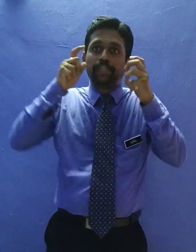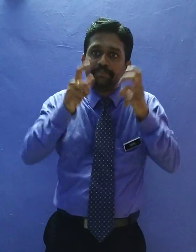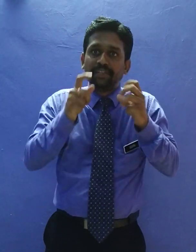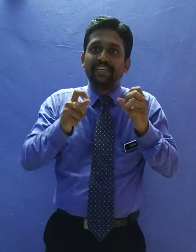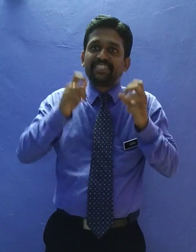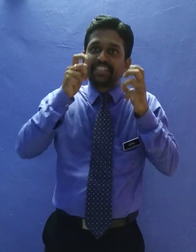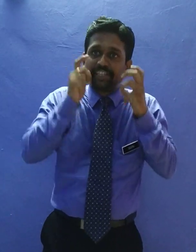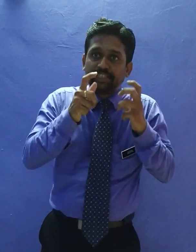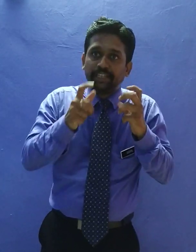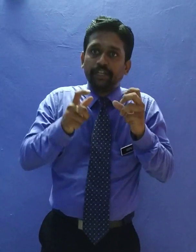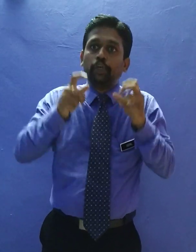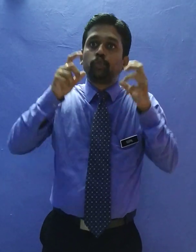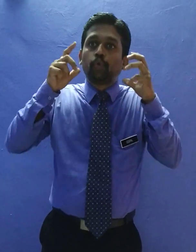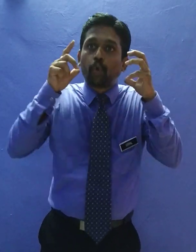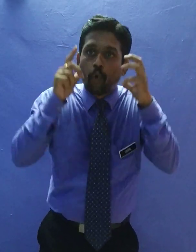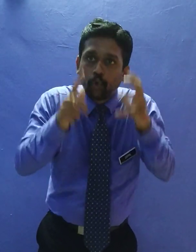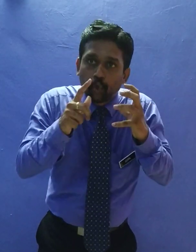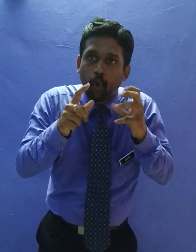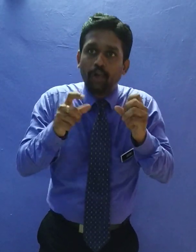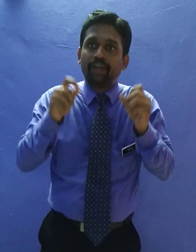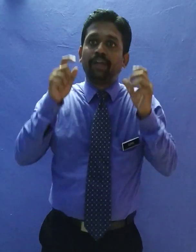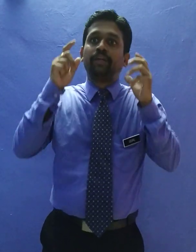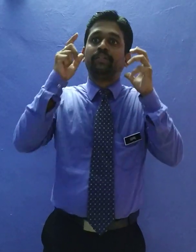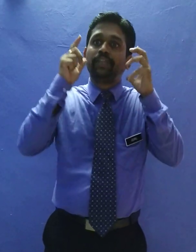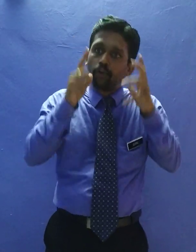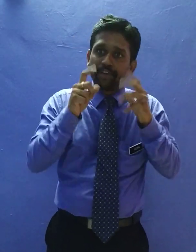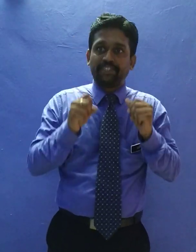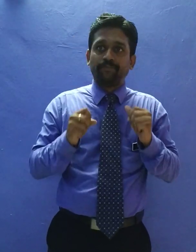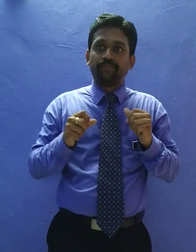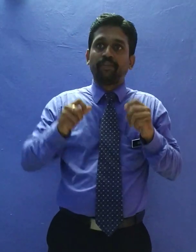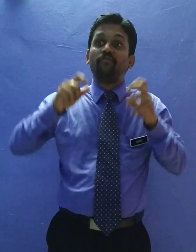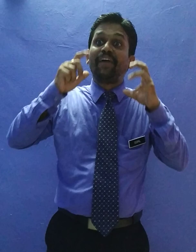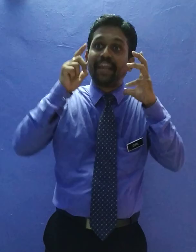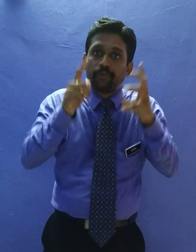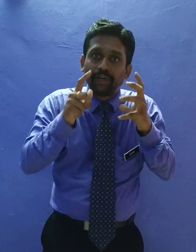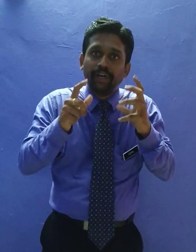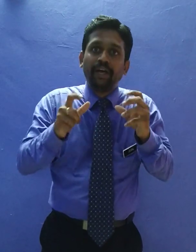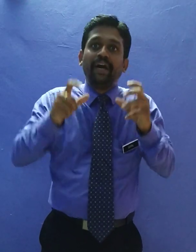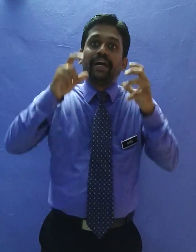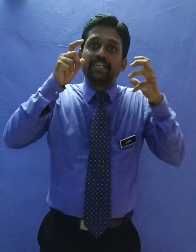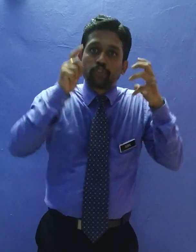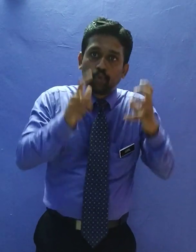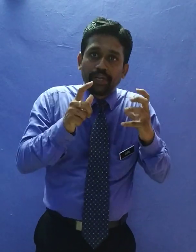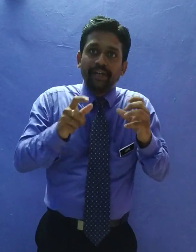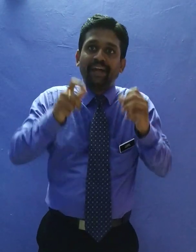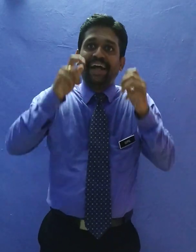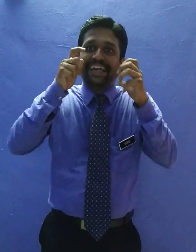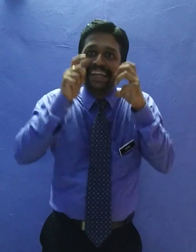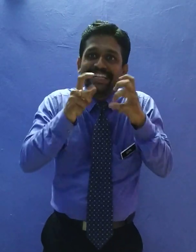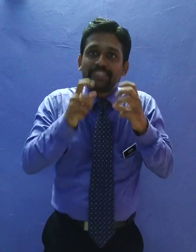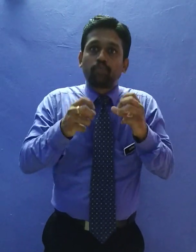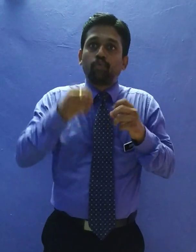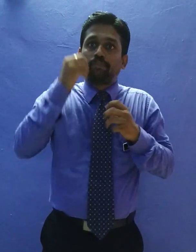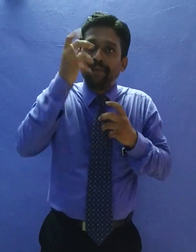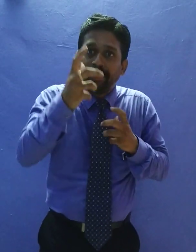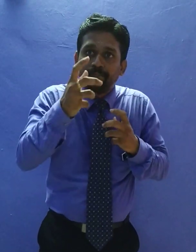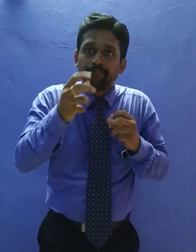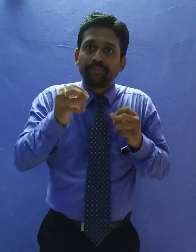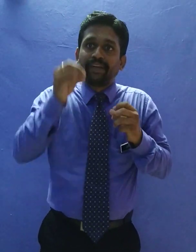chips strategy to control the noise. Whenever a student needs to speak in